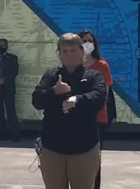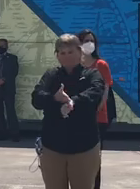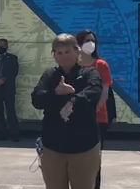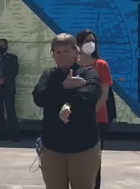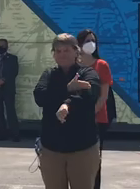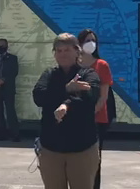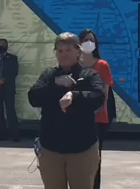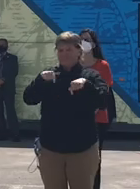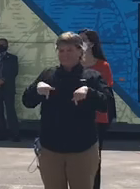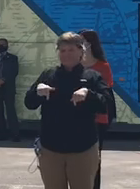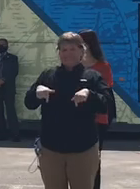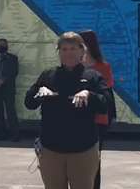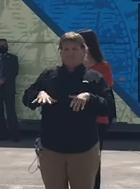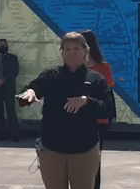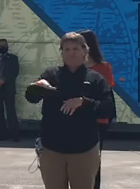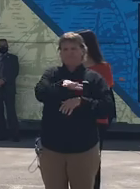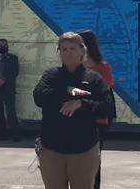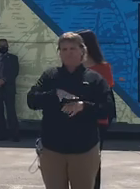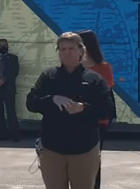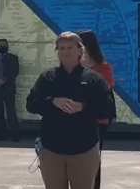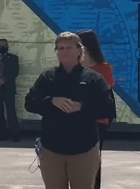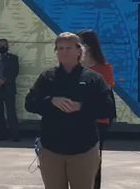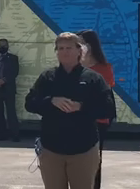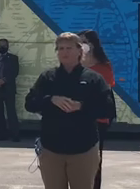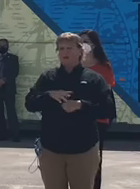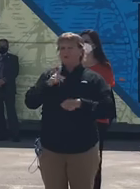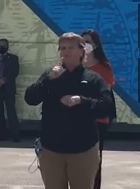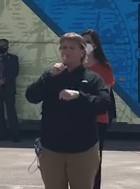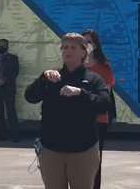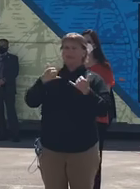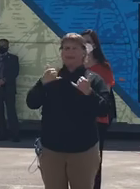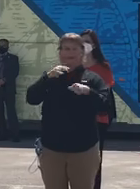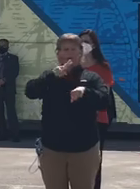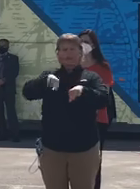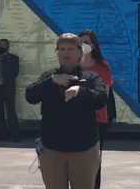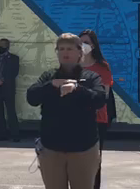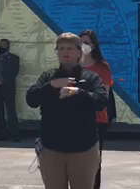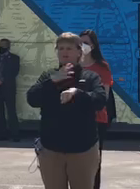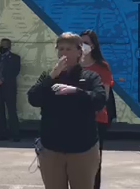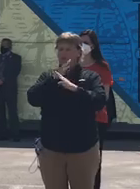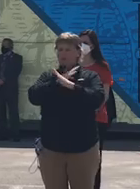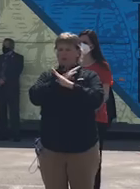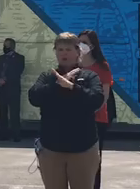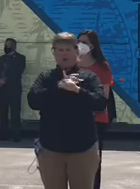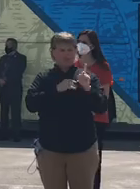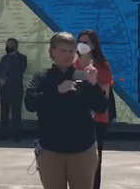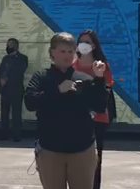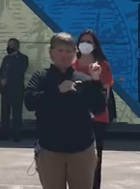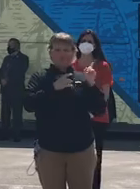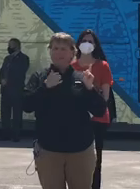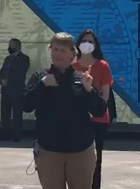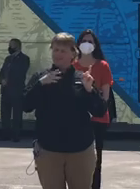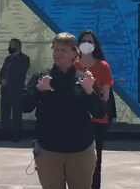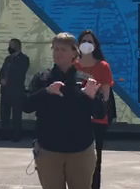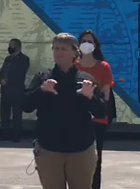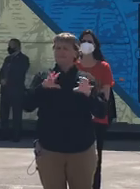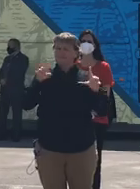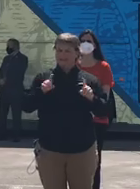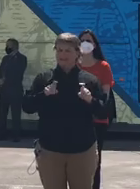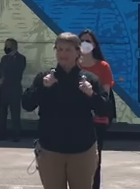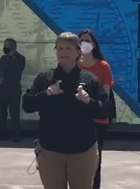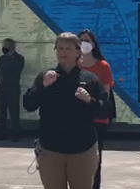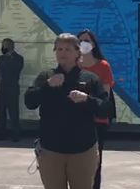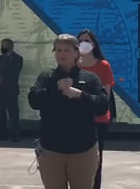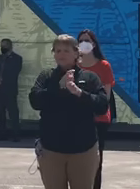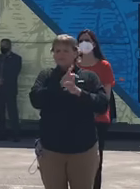testing in the long-term care facilities. That's very important. They've been able to identify some clusters and keep it from